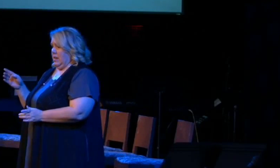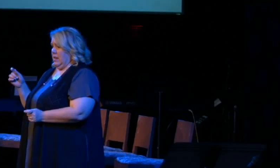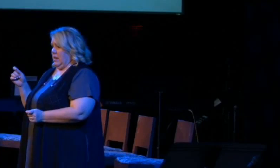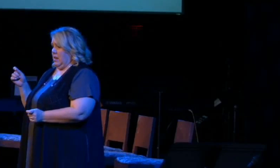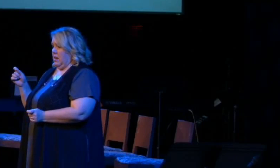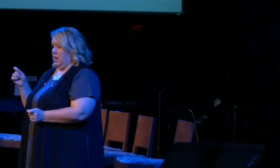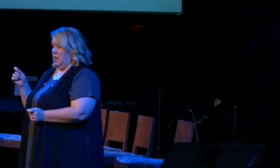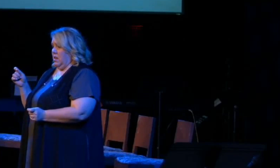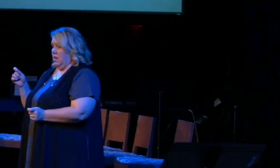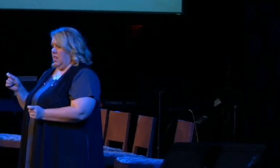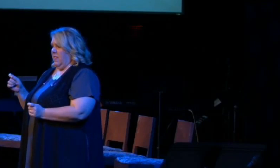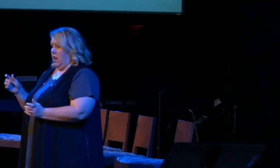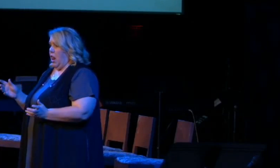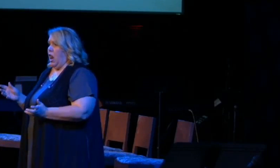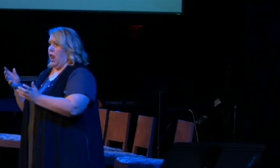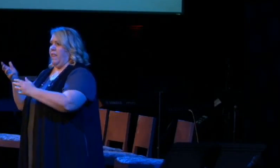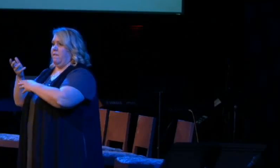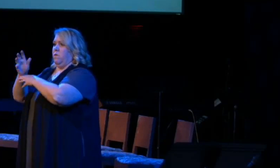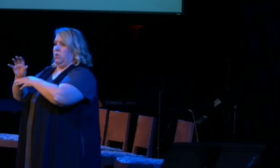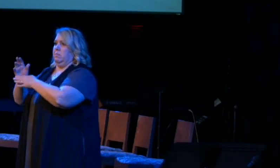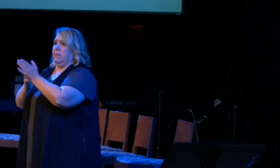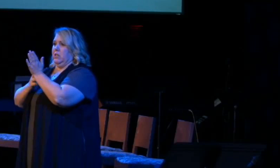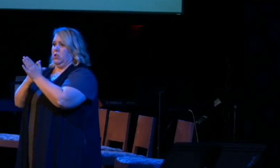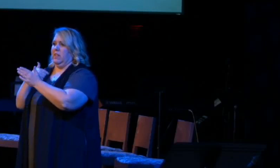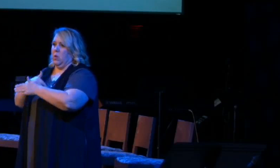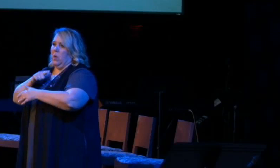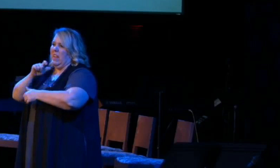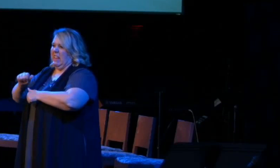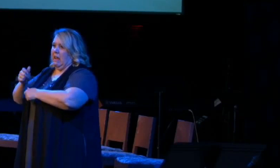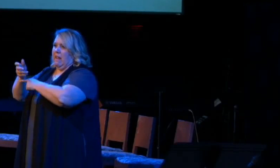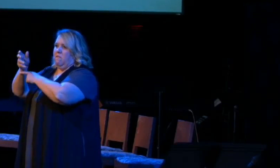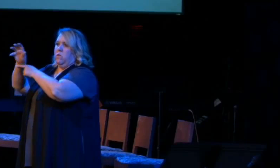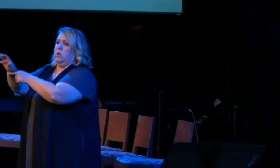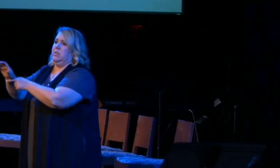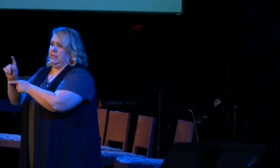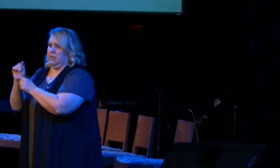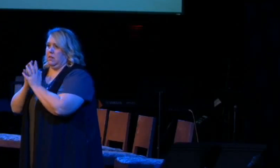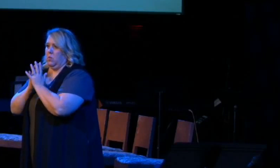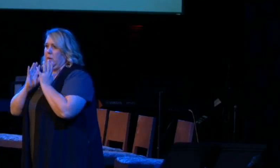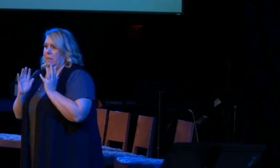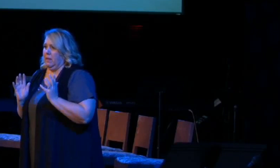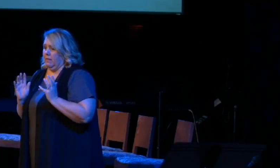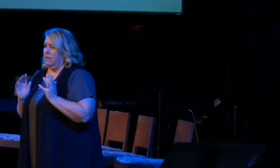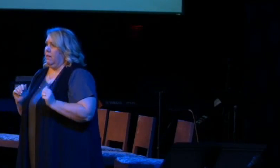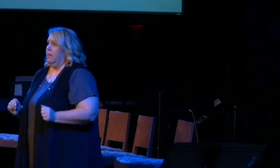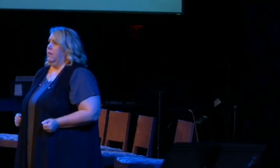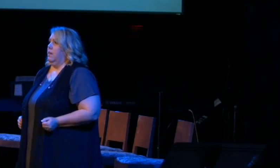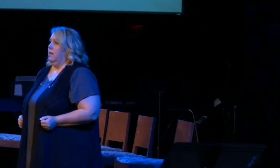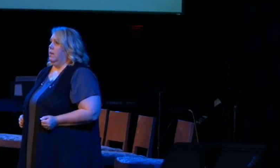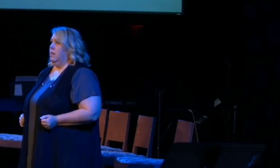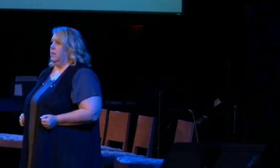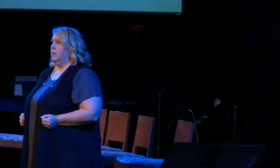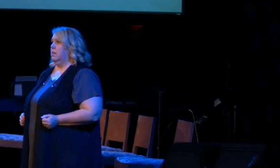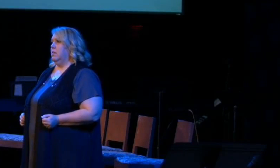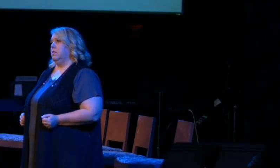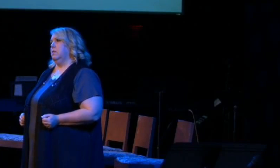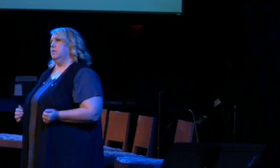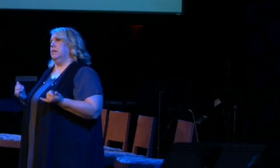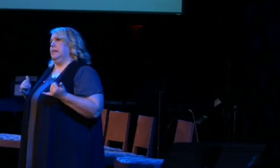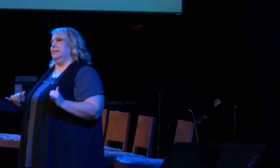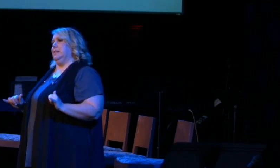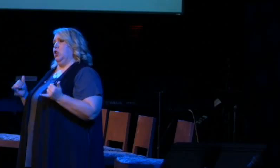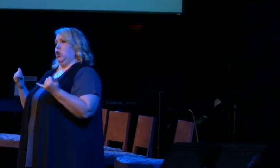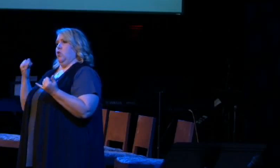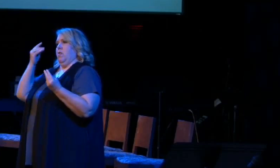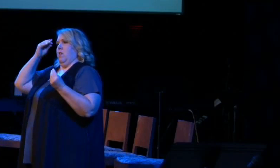up the enforcement to be sure we could really enforce it quite a bit. And that's still a current thought in the